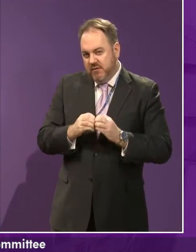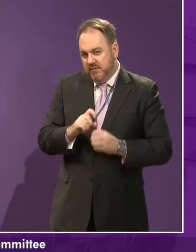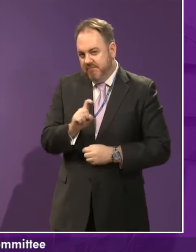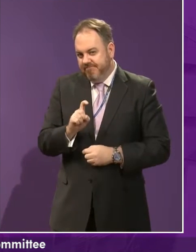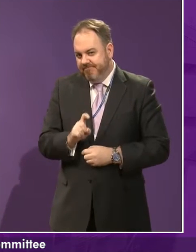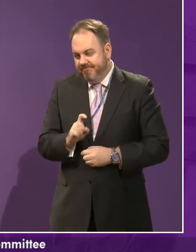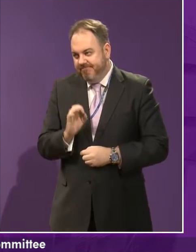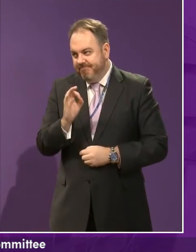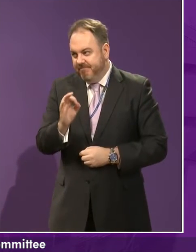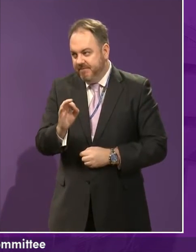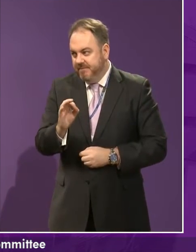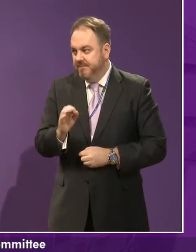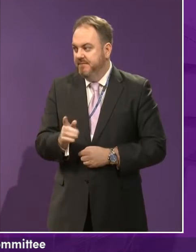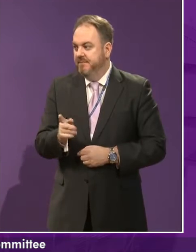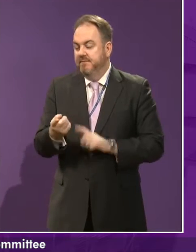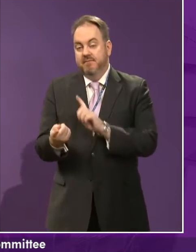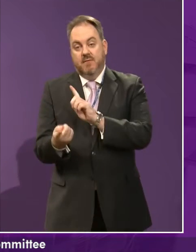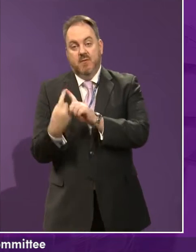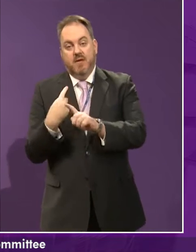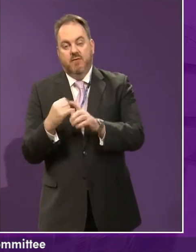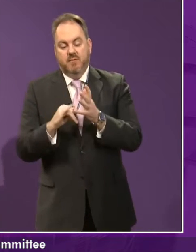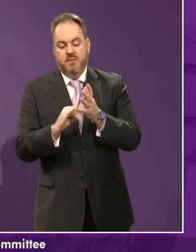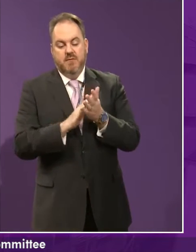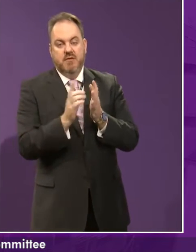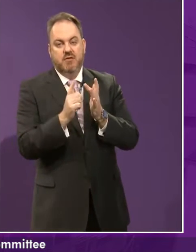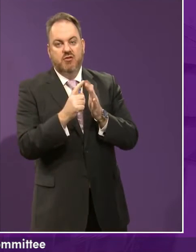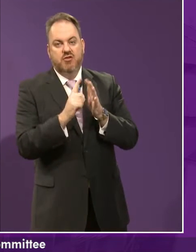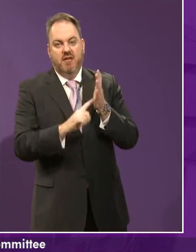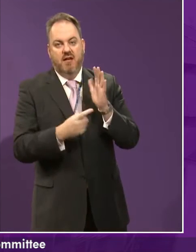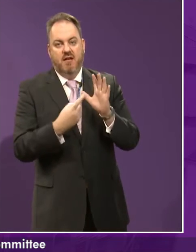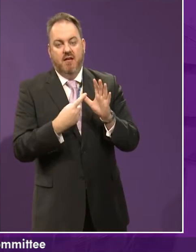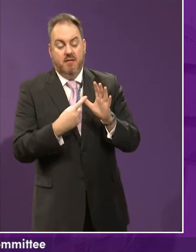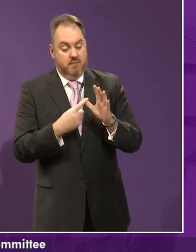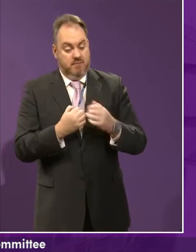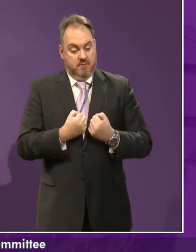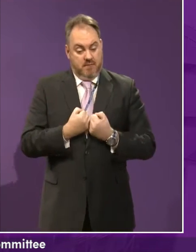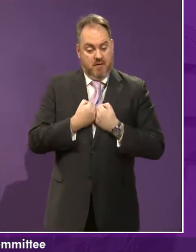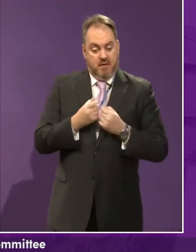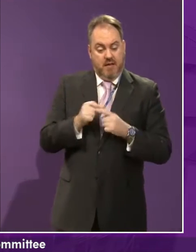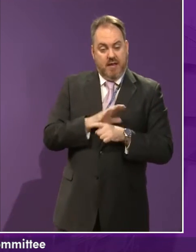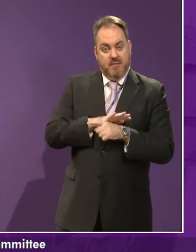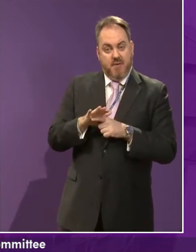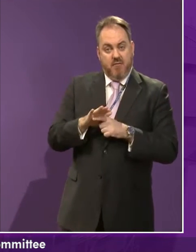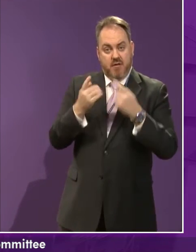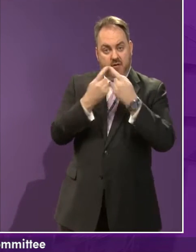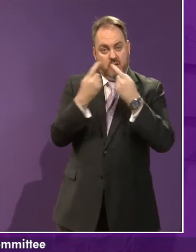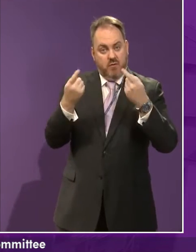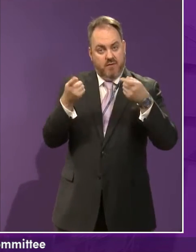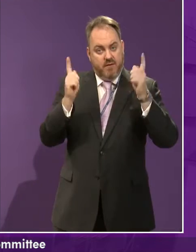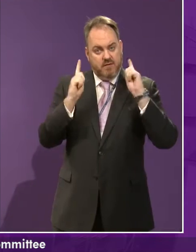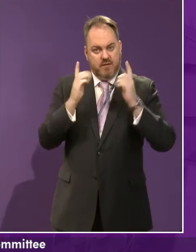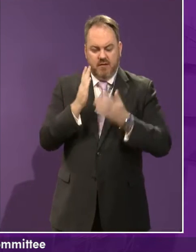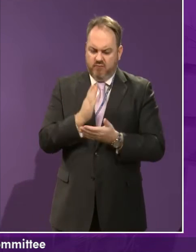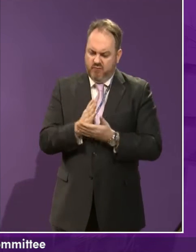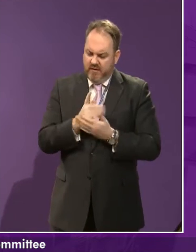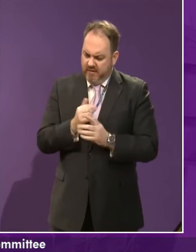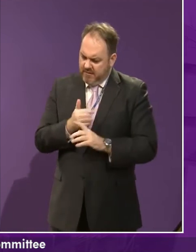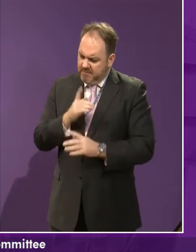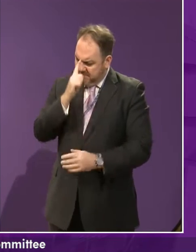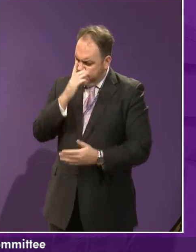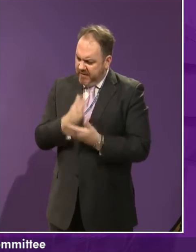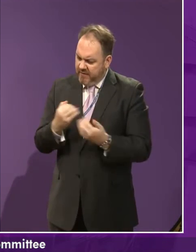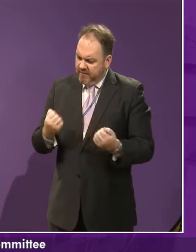Sorry, can I just say that the University of Edinburgh is very conscious of the support that academic